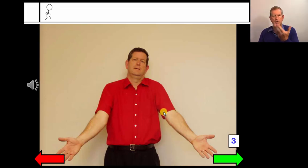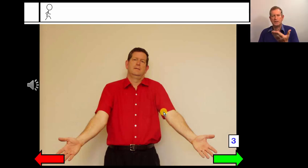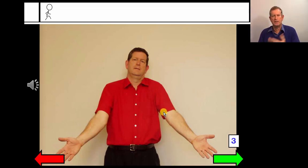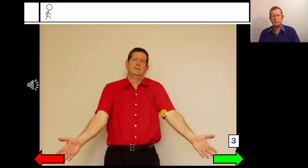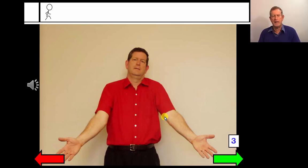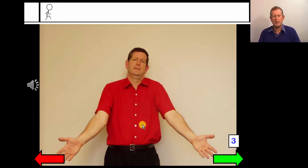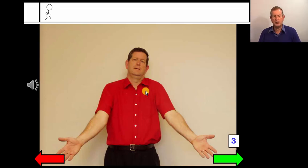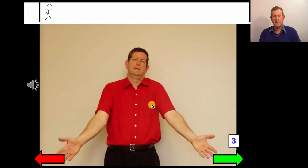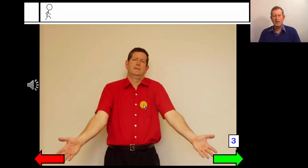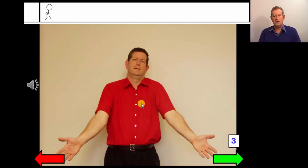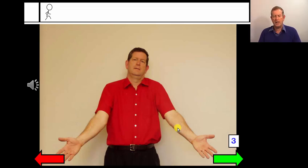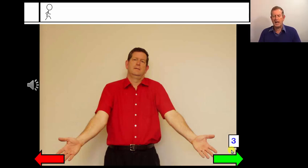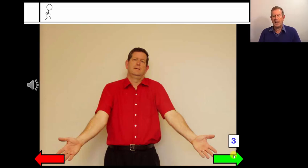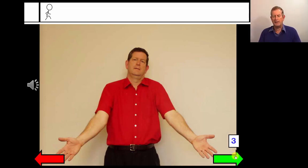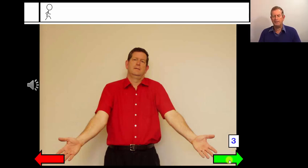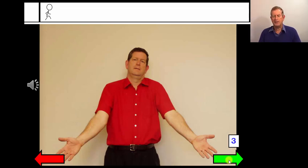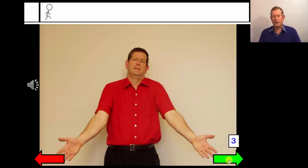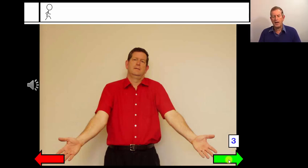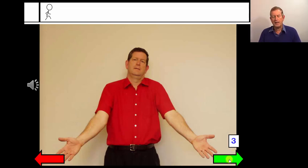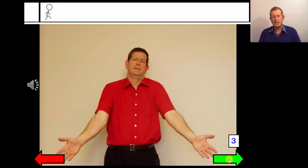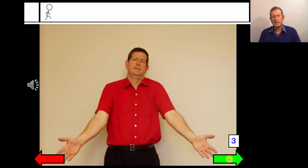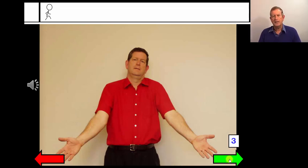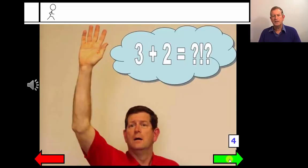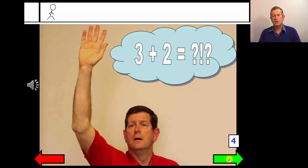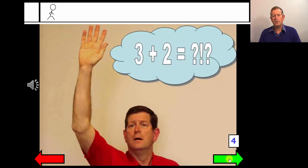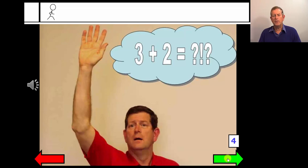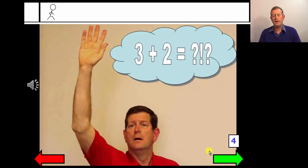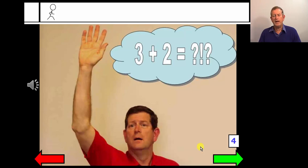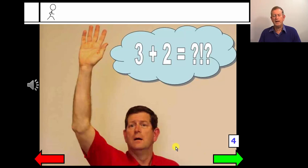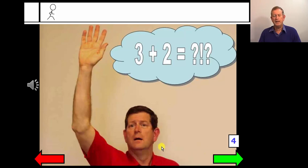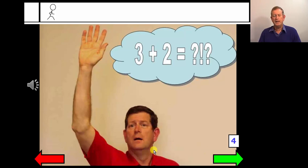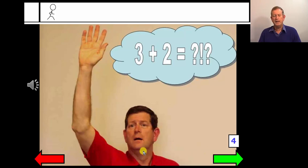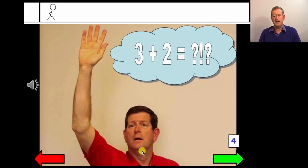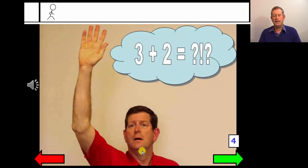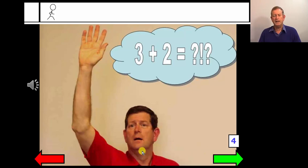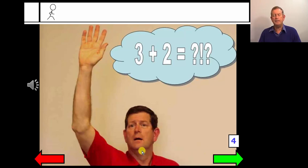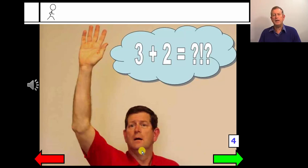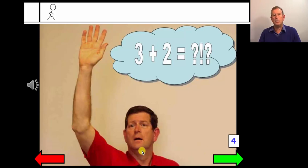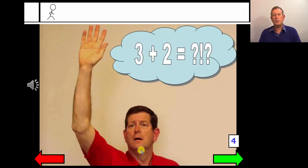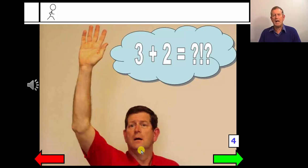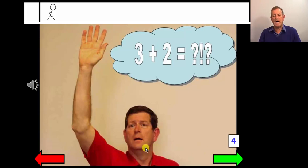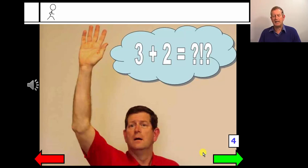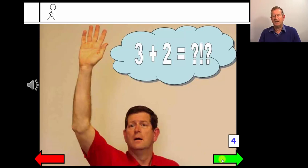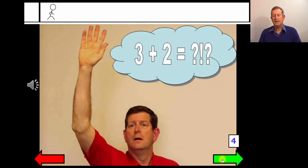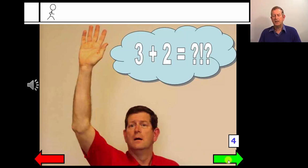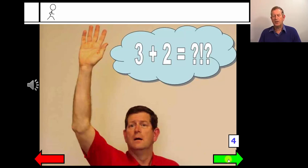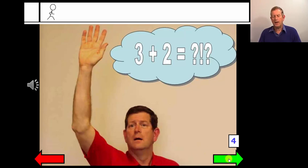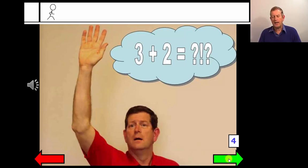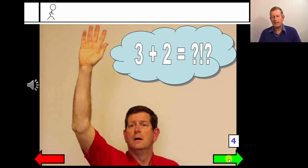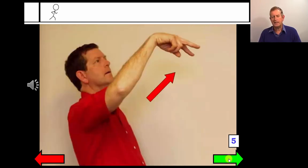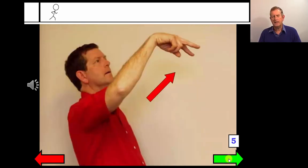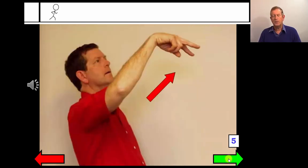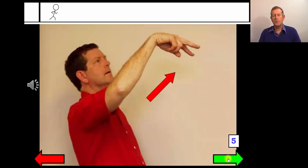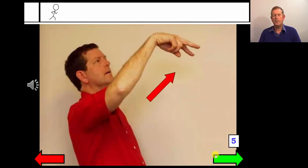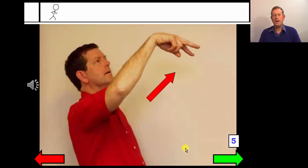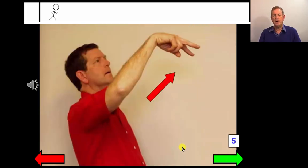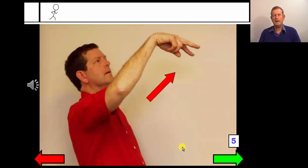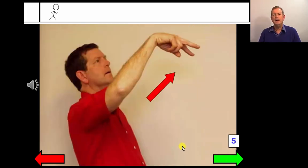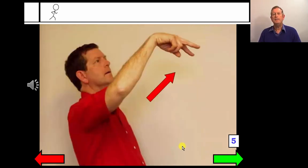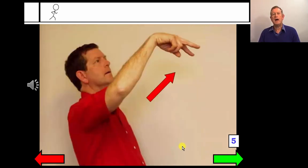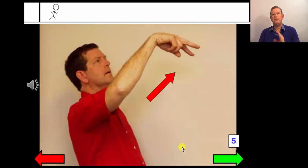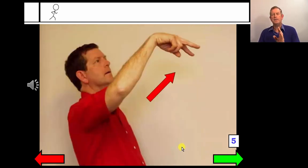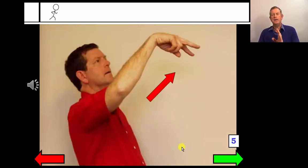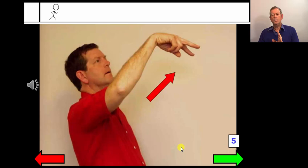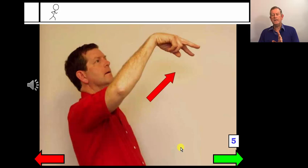I'll do these just in Spanish. Llegar, correct. So we move ahead. Preguntar, correct. We move